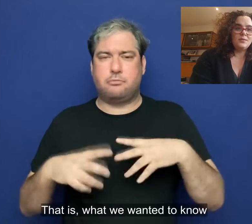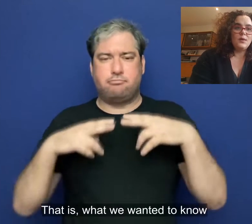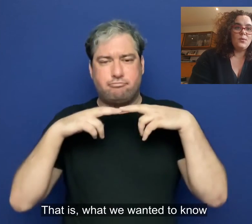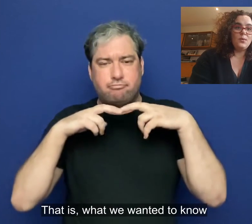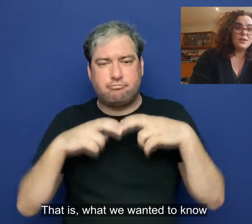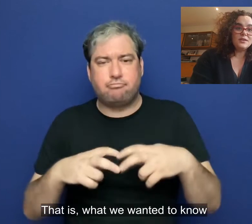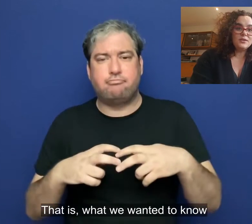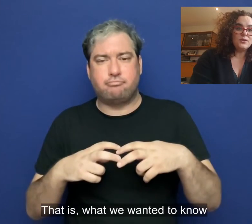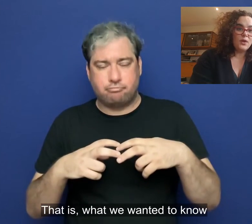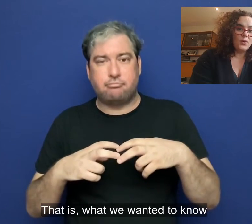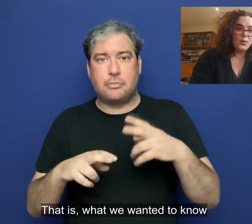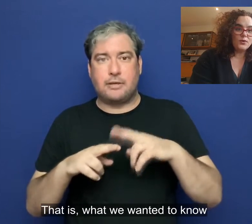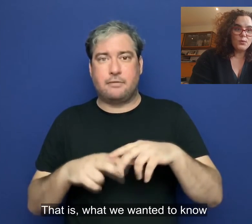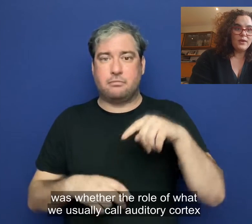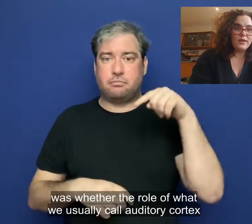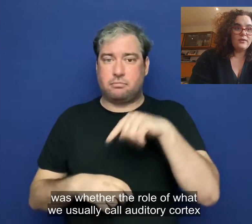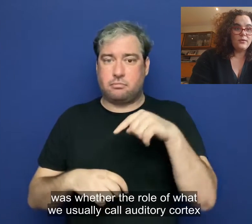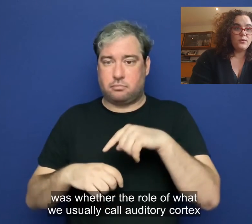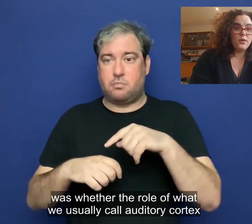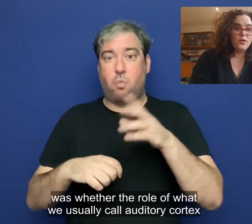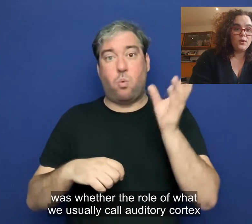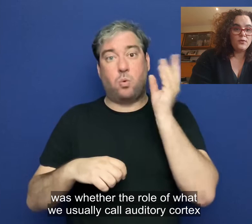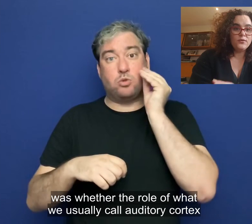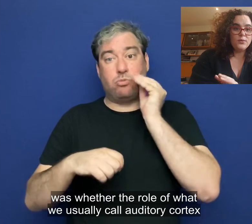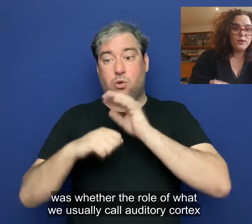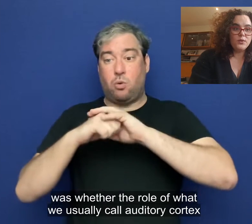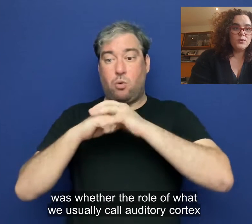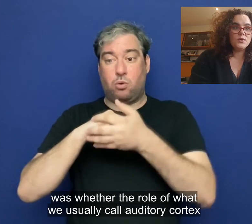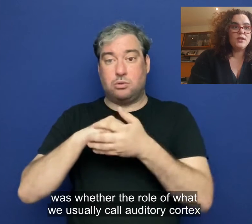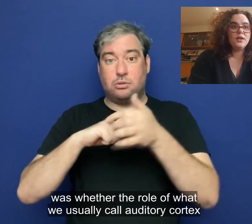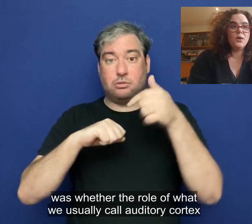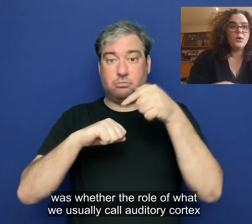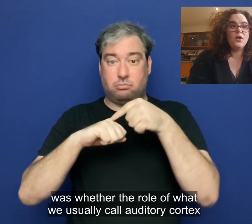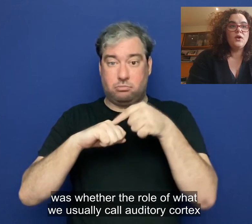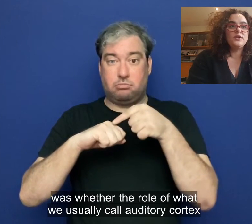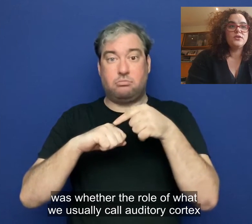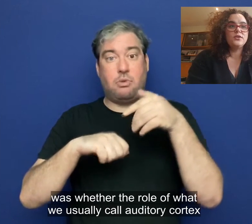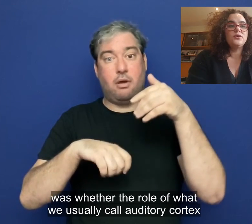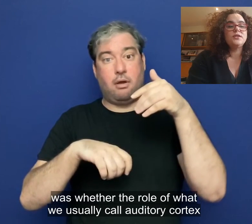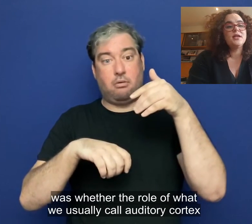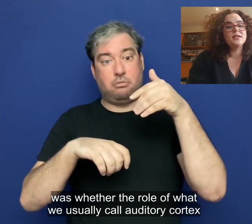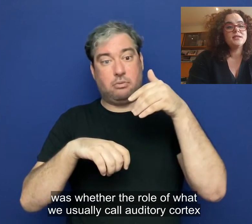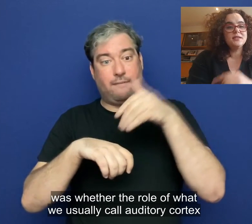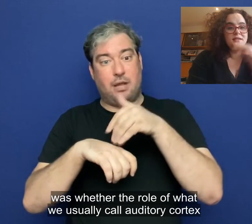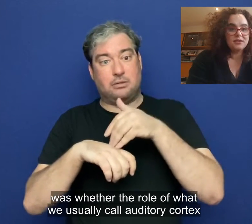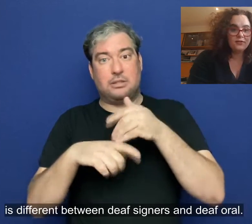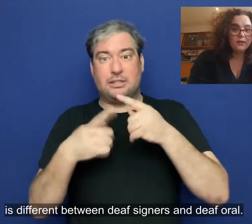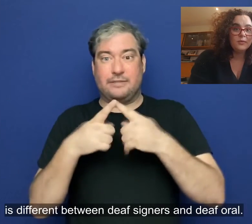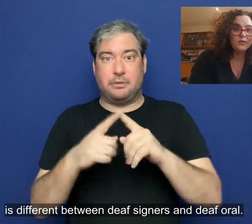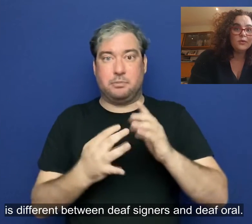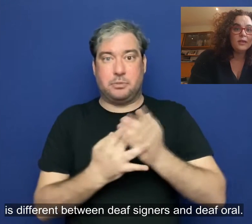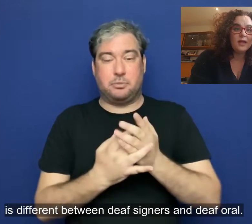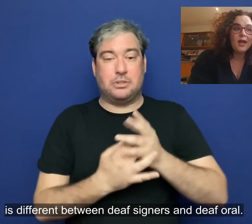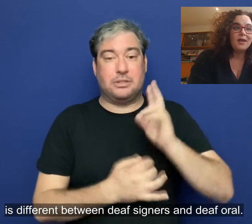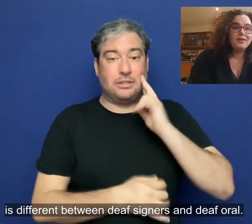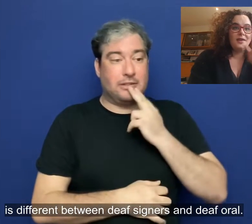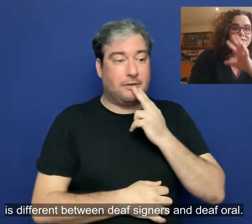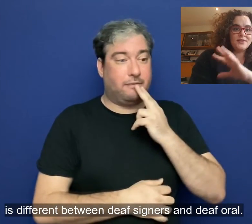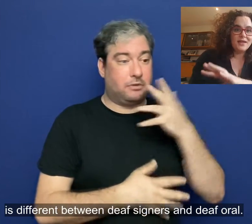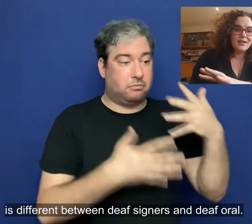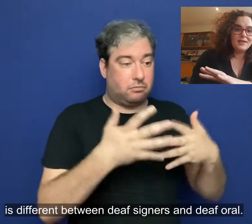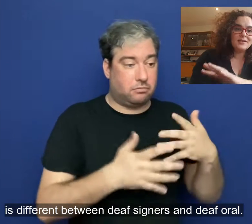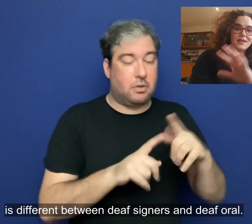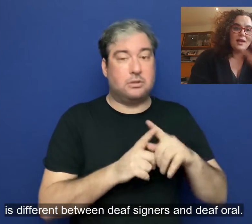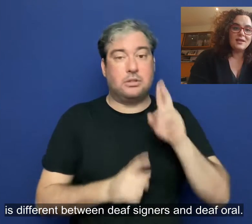That is, what we wanted to know was whether the role of what we usually call auditory cortex is different between